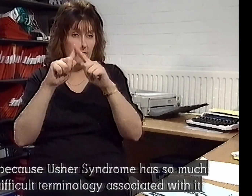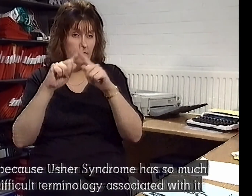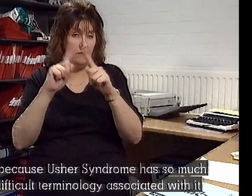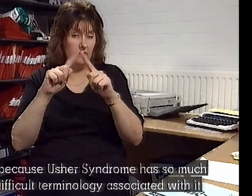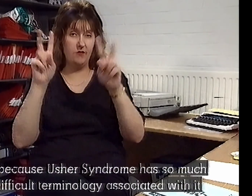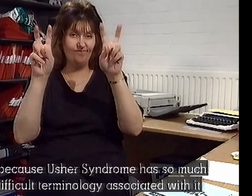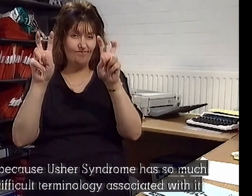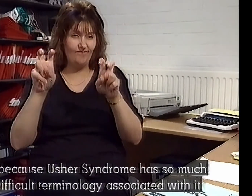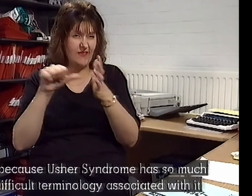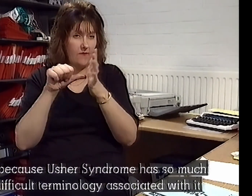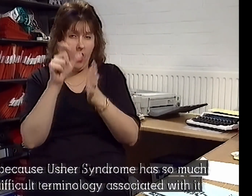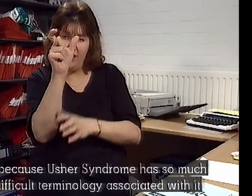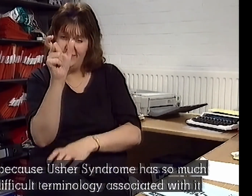difficult terminology associated with it.